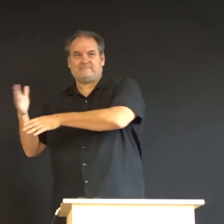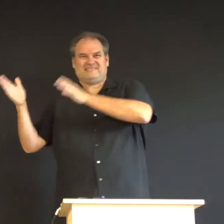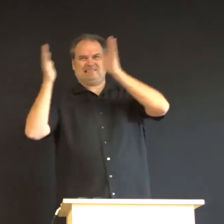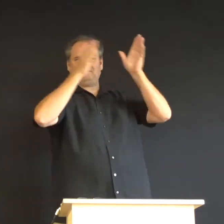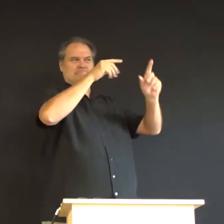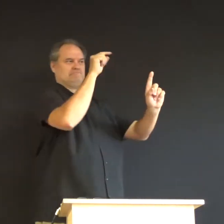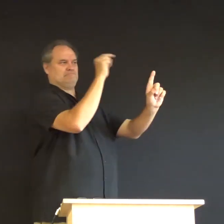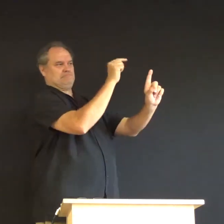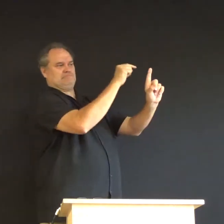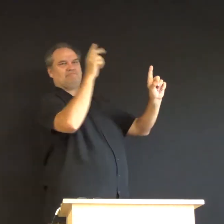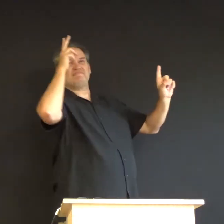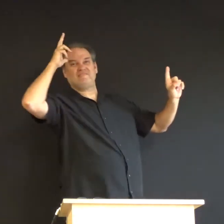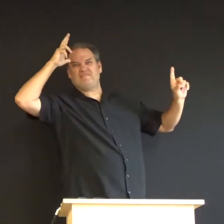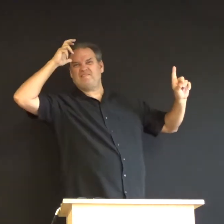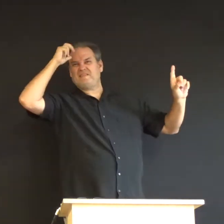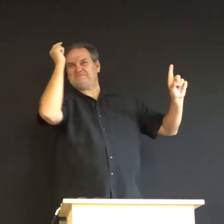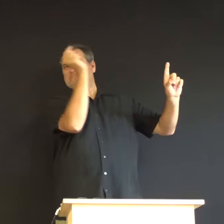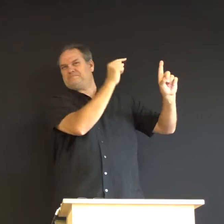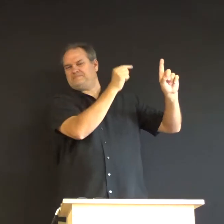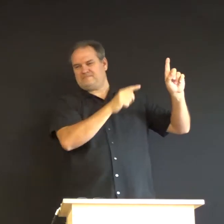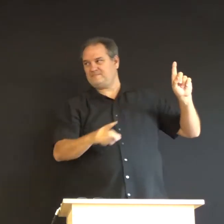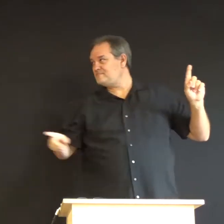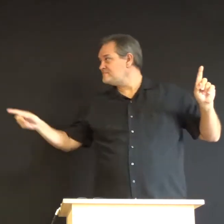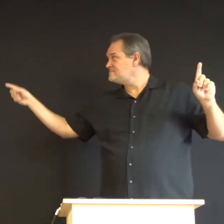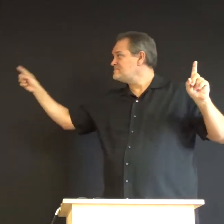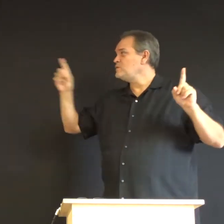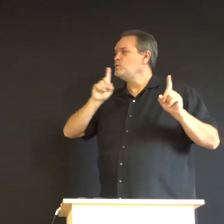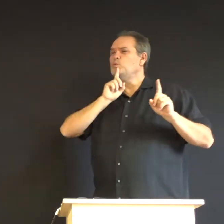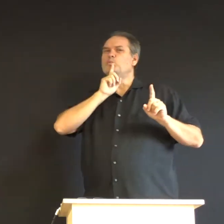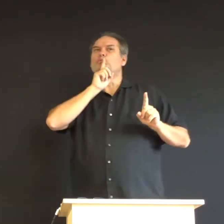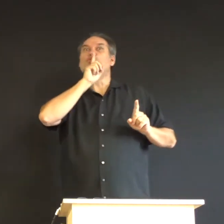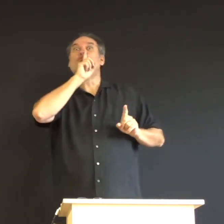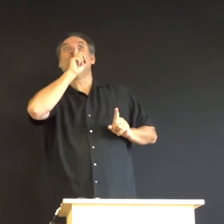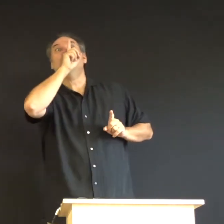Okay, so now, hold on to that thought. Let's talk about